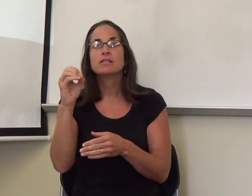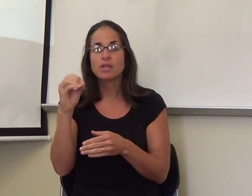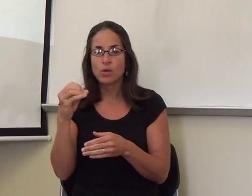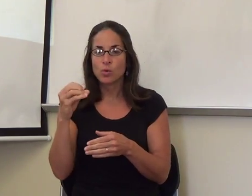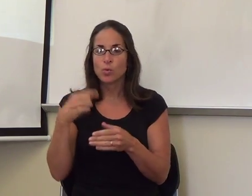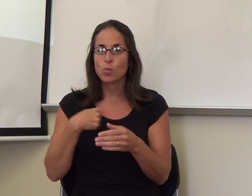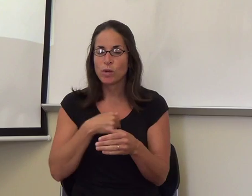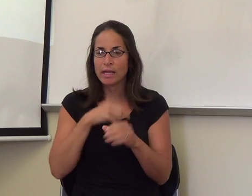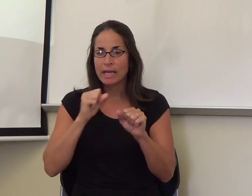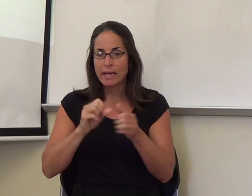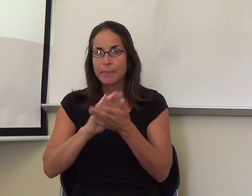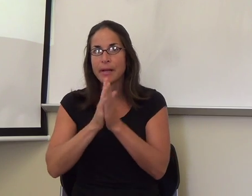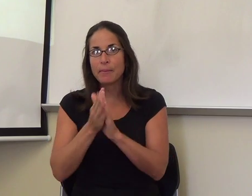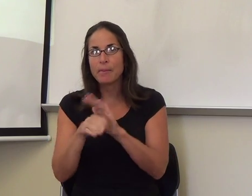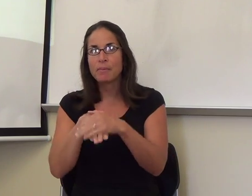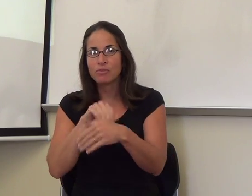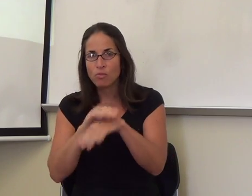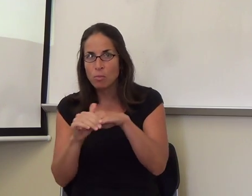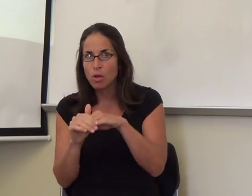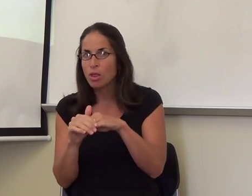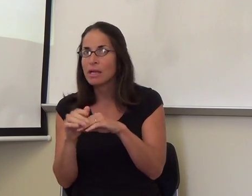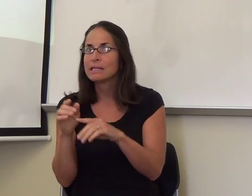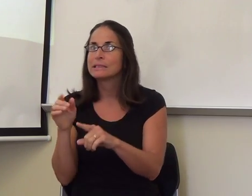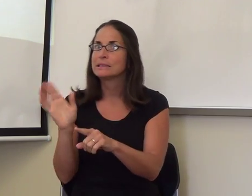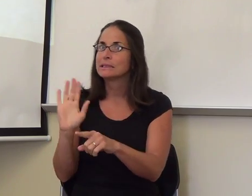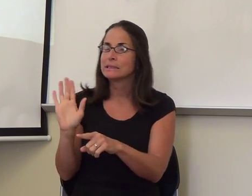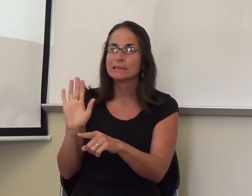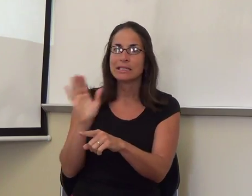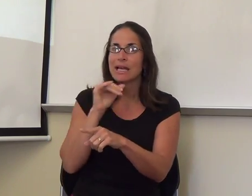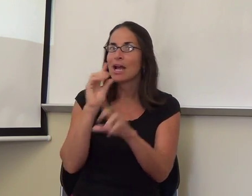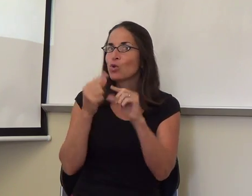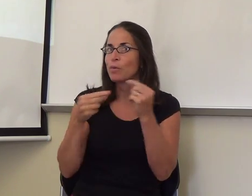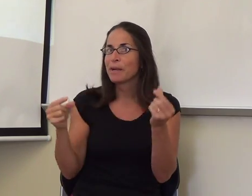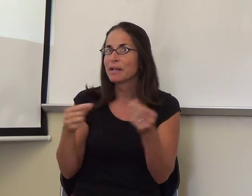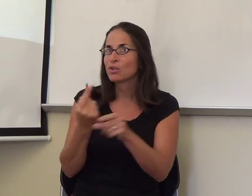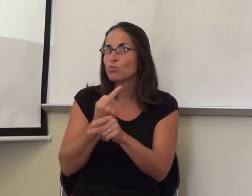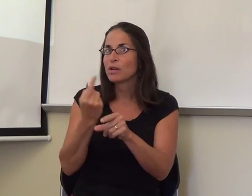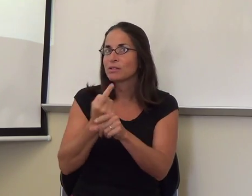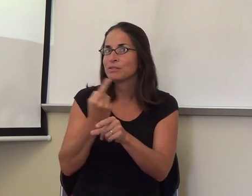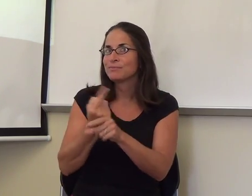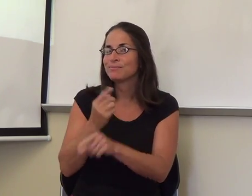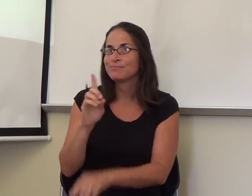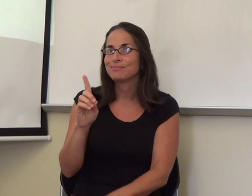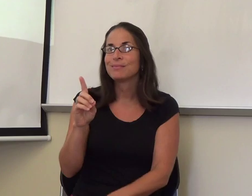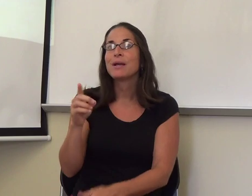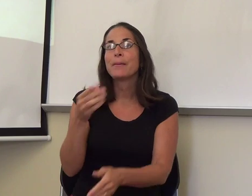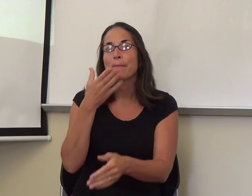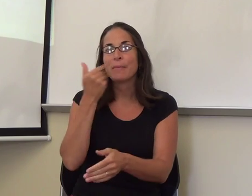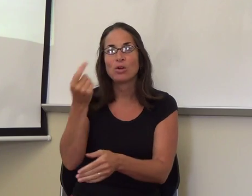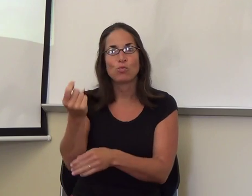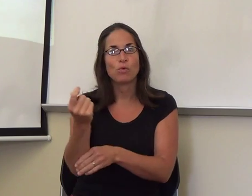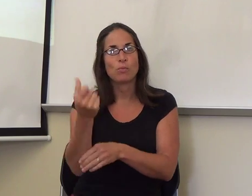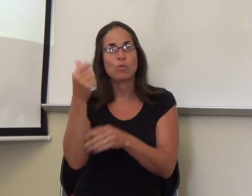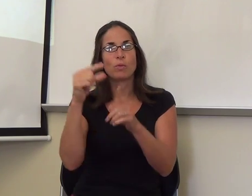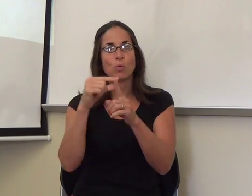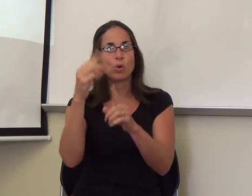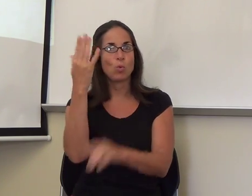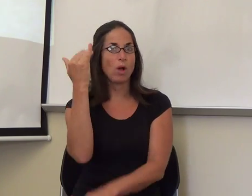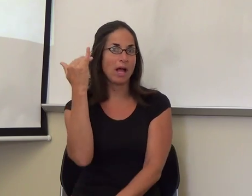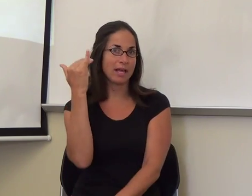Okay, but to be absolutely grammatically correct, you want to, again, take the why off. We buy